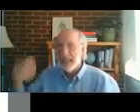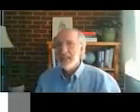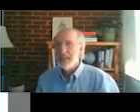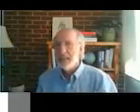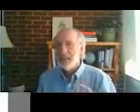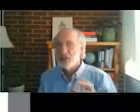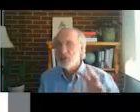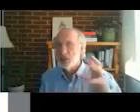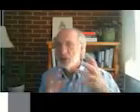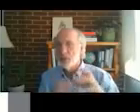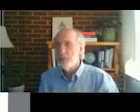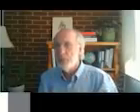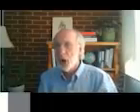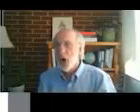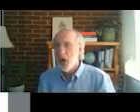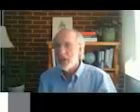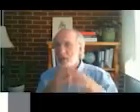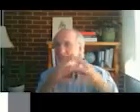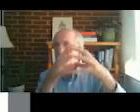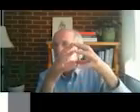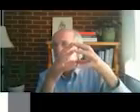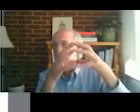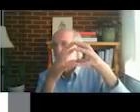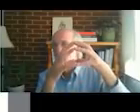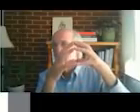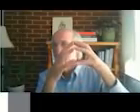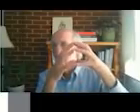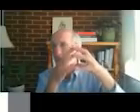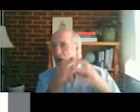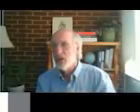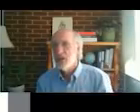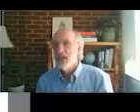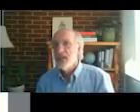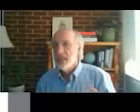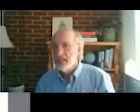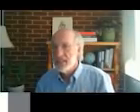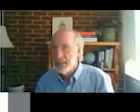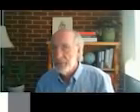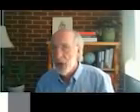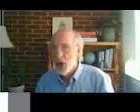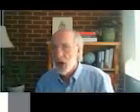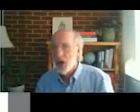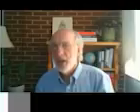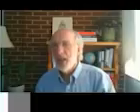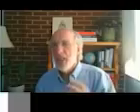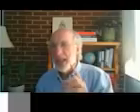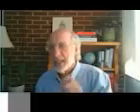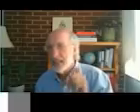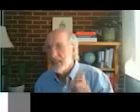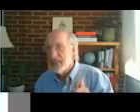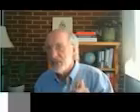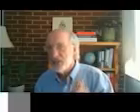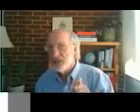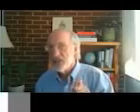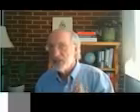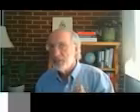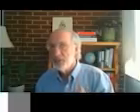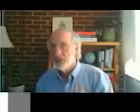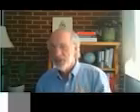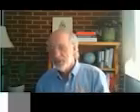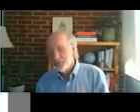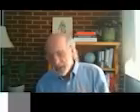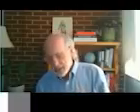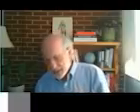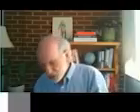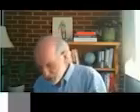hat. In the condition where the ball is present and they want ball, they say ball. That kind of teaching is